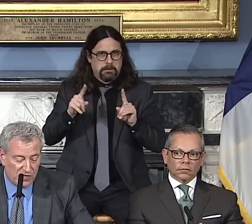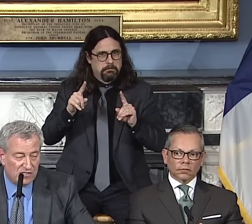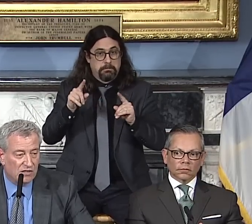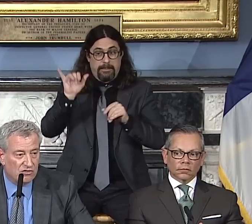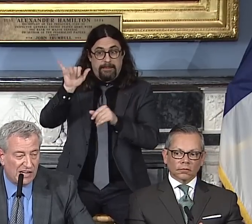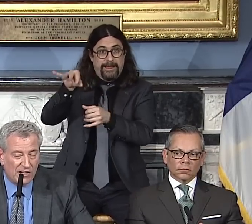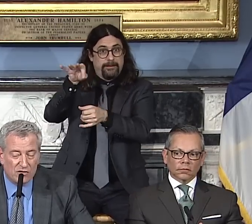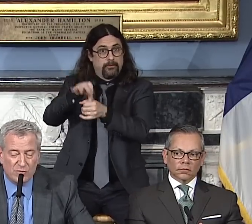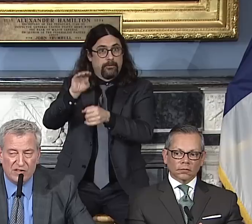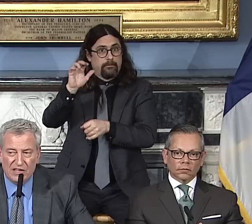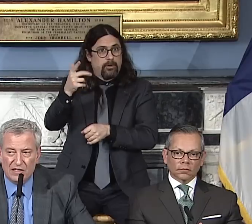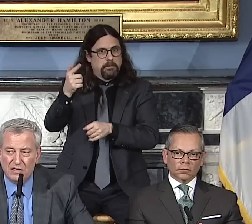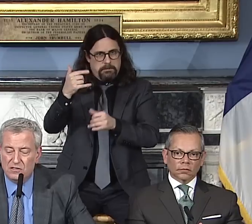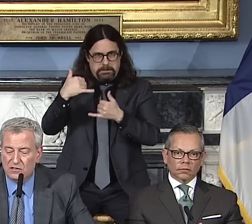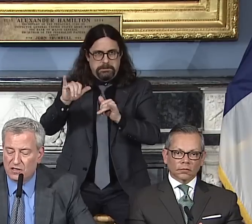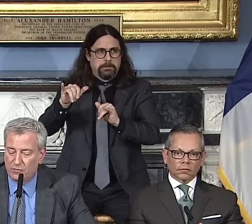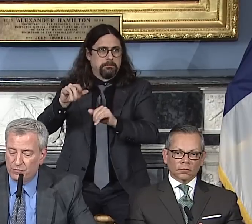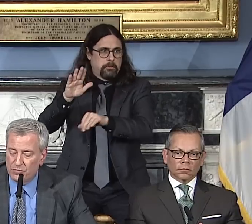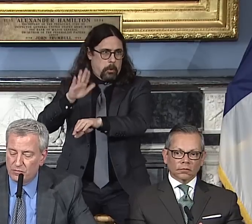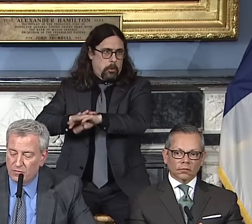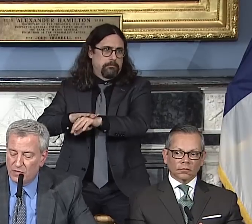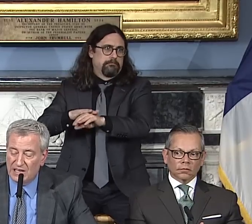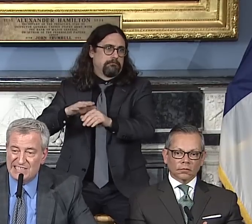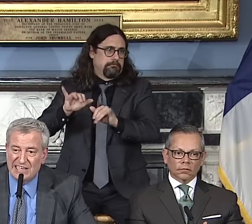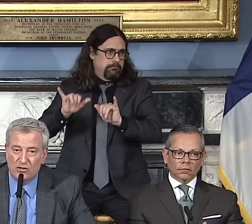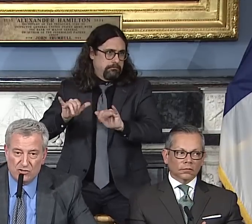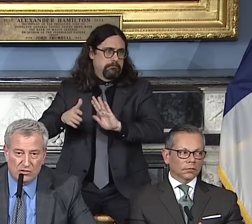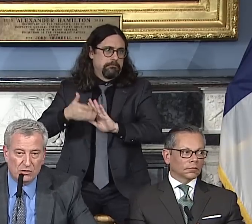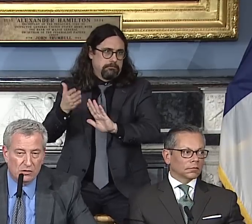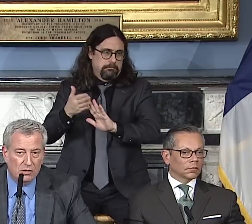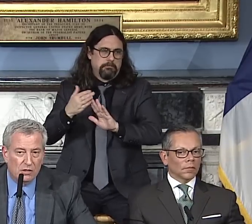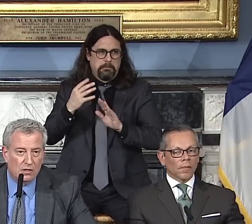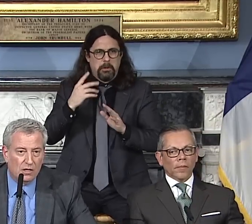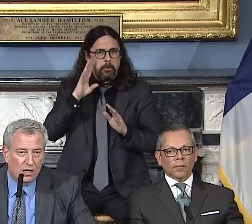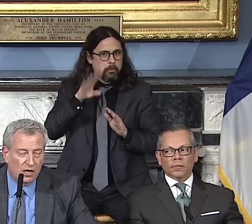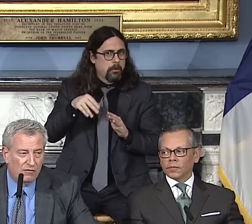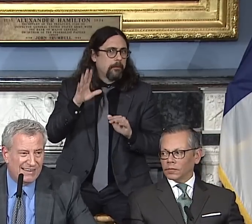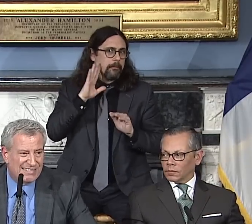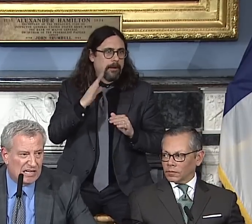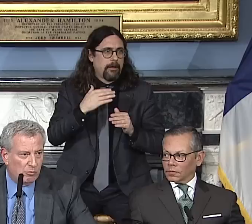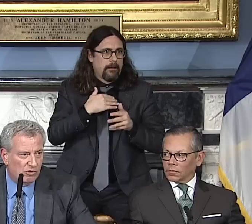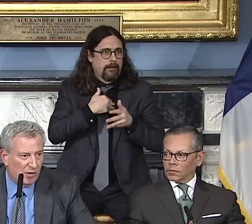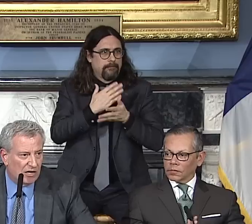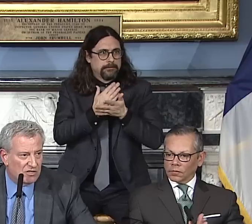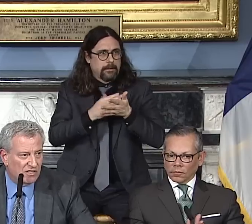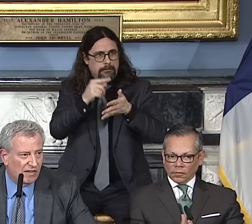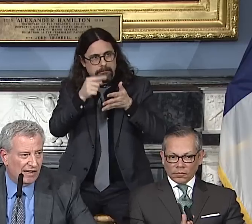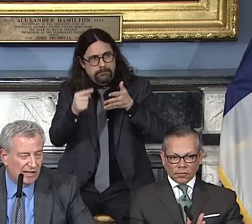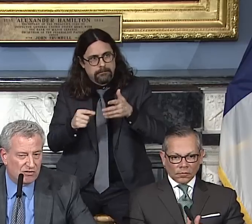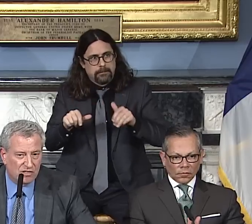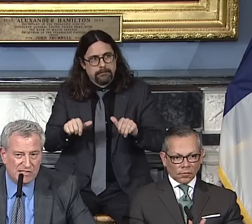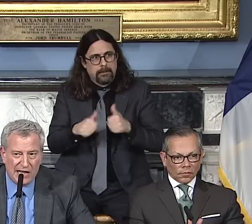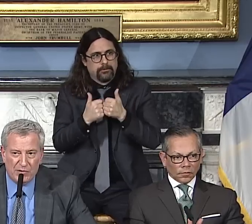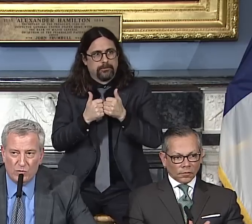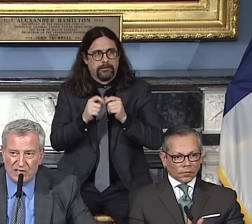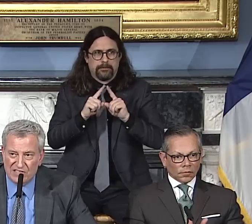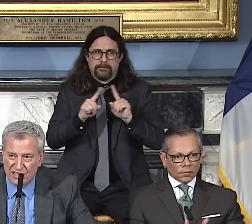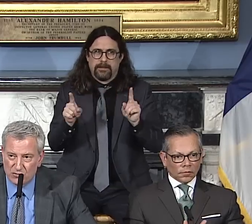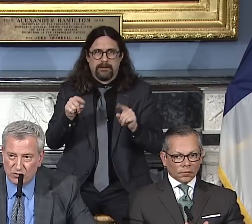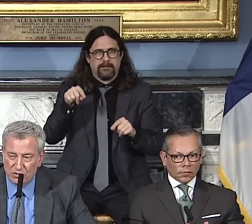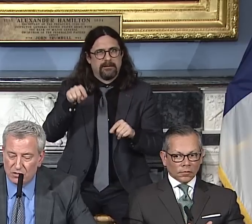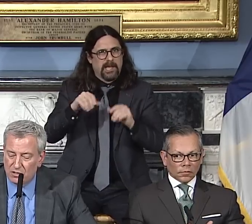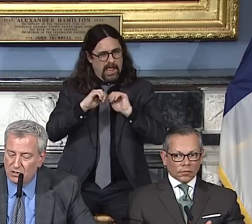with an unprecedented challenge, but I think it is a signature of a stable democracy that elections happen